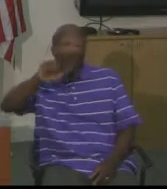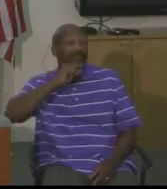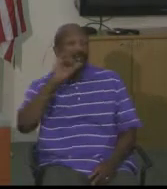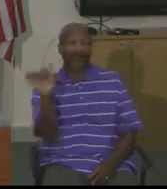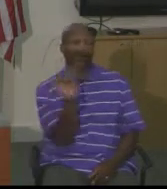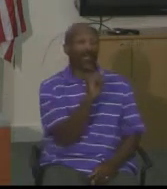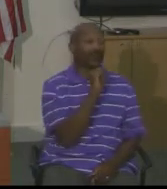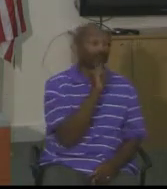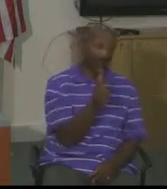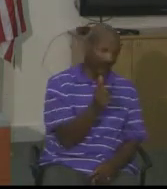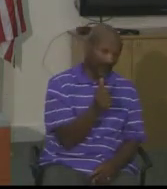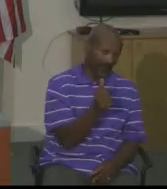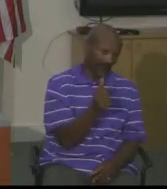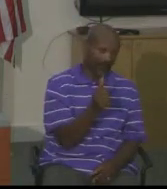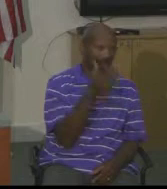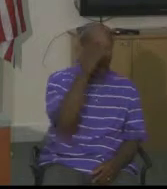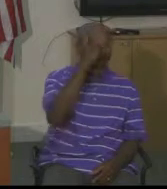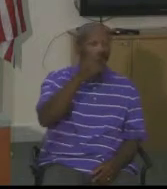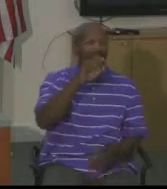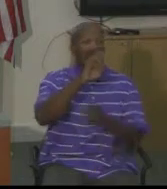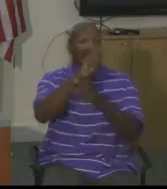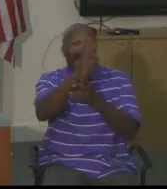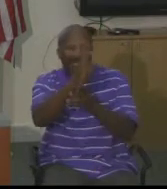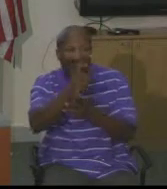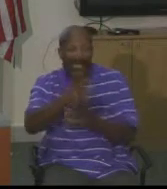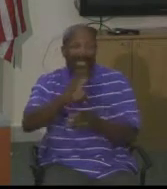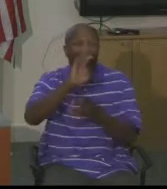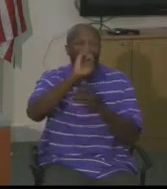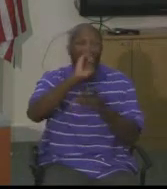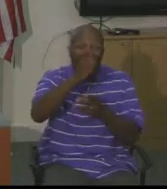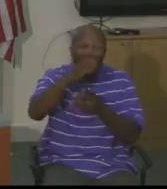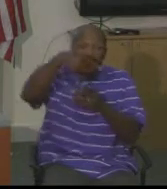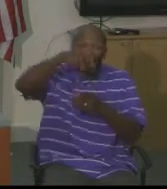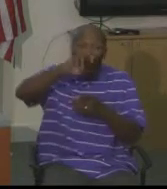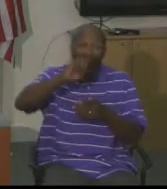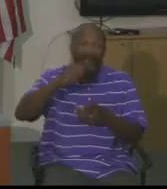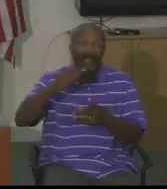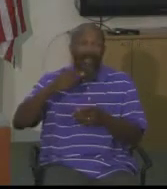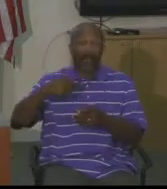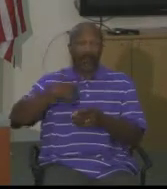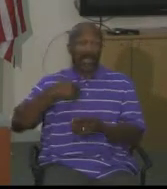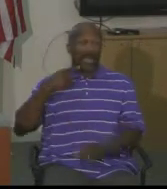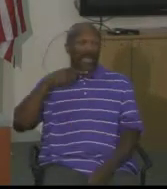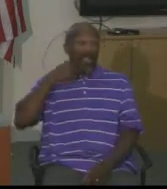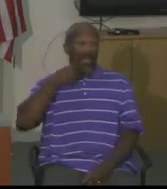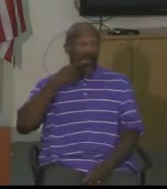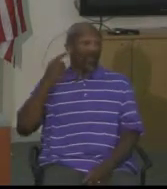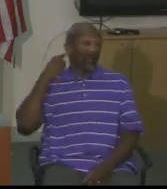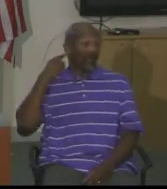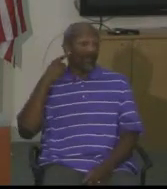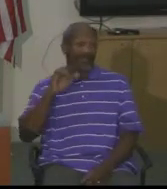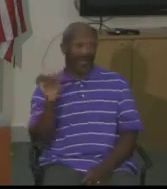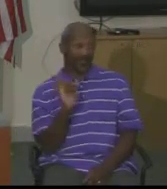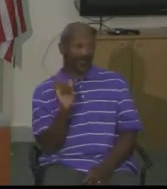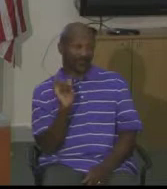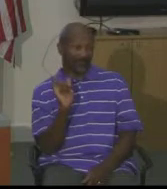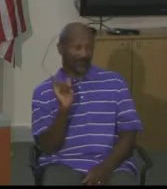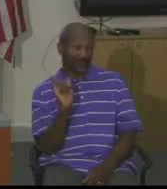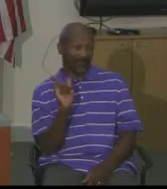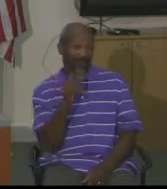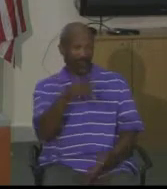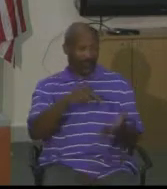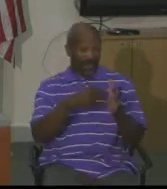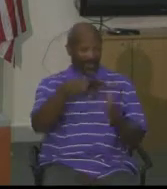You're lucky you can't hear, because to my ear, I always have to ask somebody, did you mean PCIX or did you